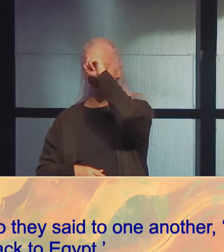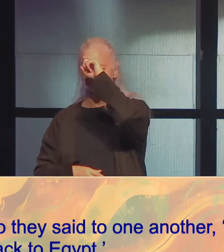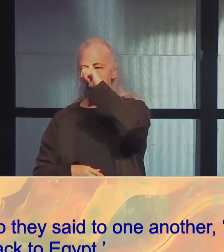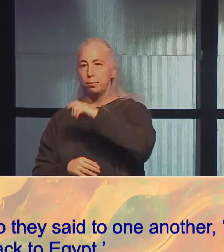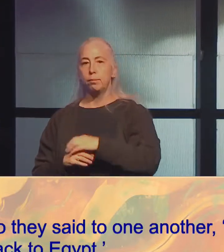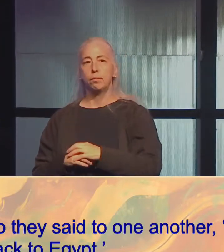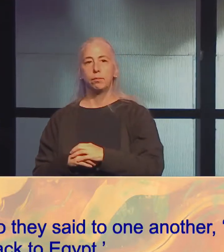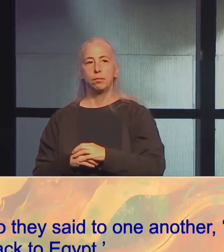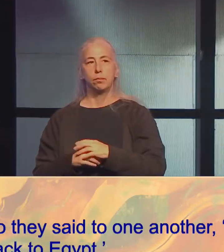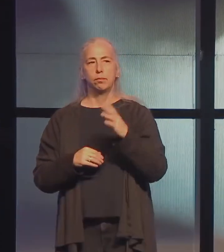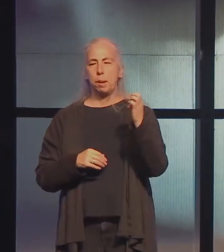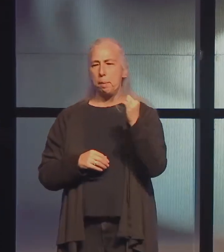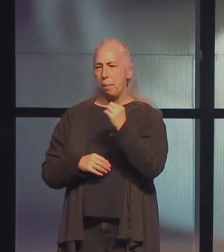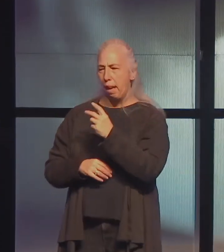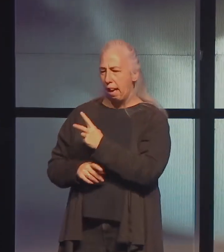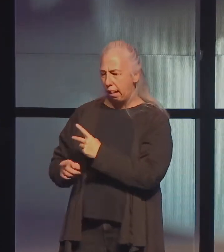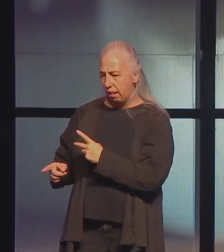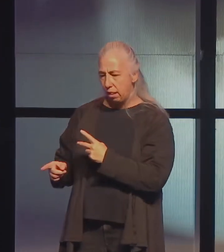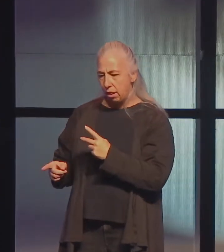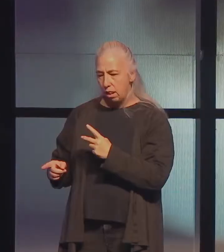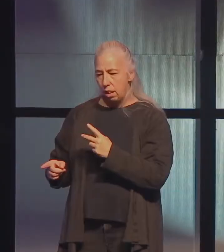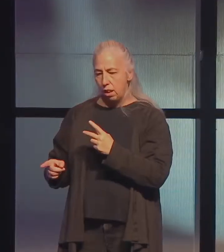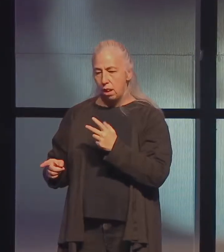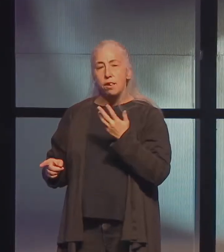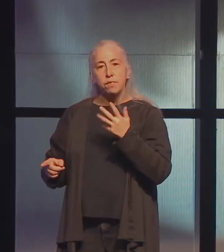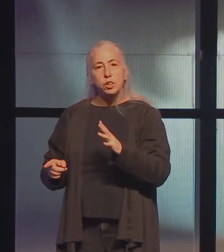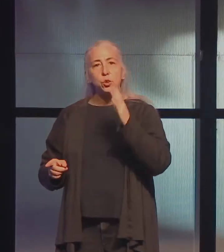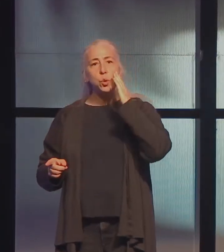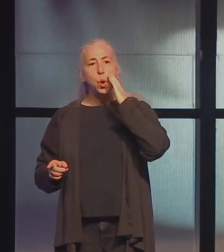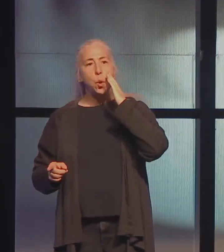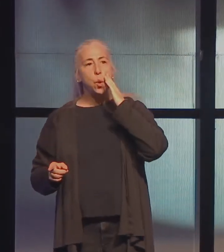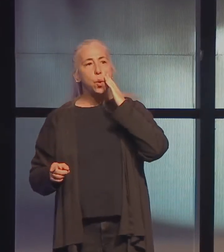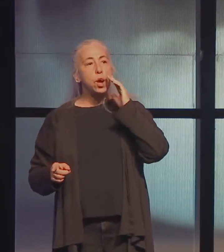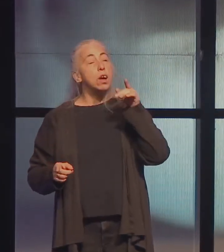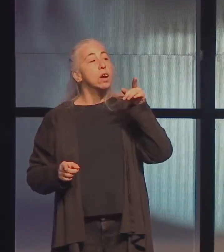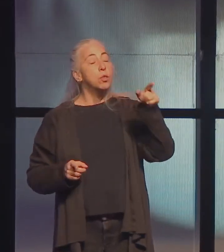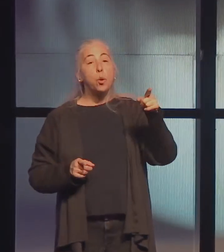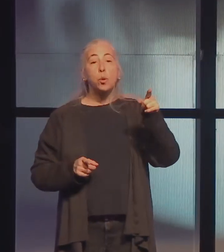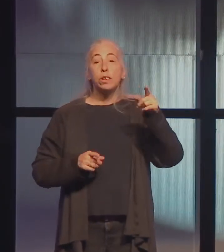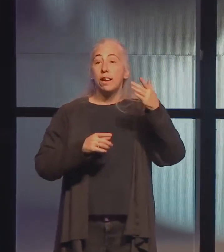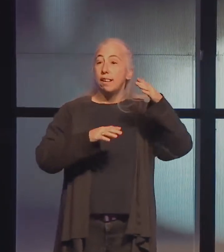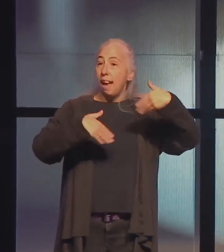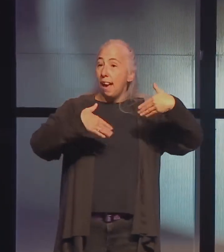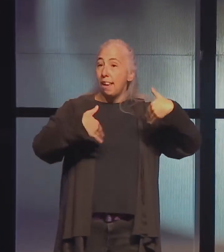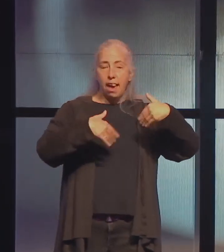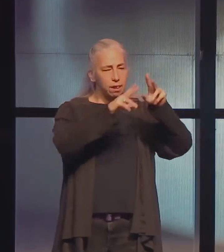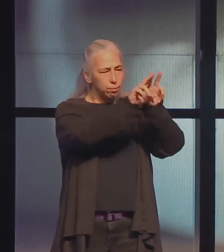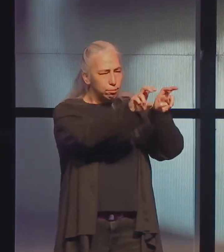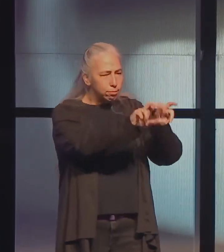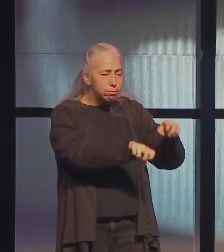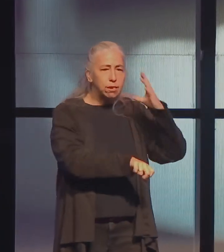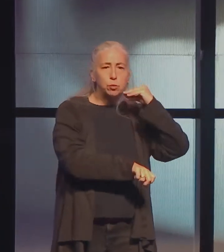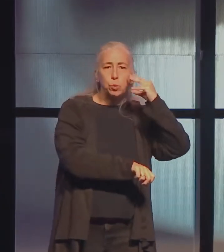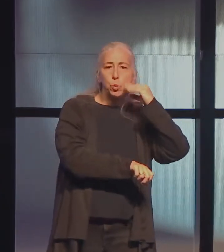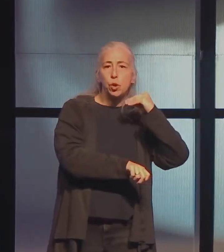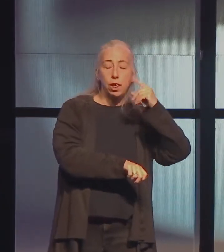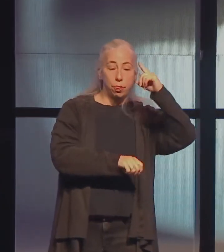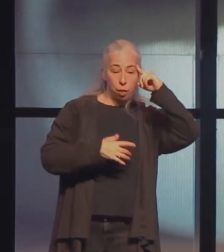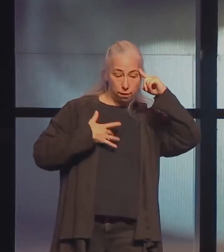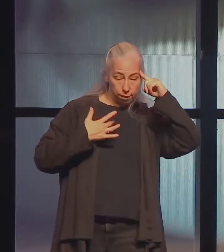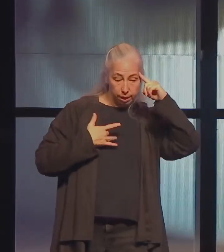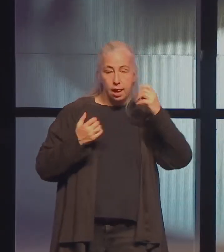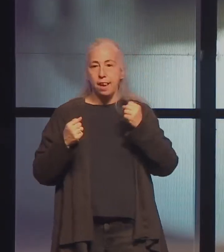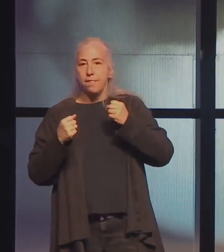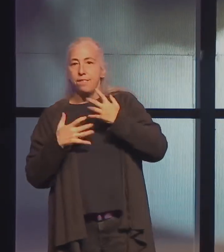Let's go back. The consequences of uninterrogated thought feelings is devastating. Fear